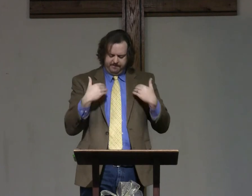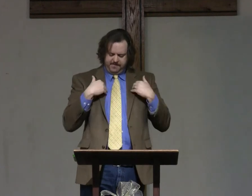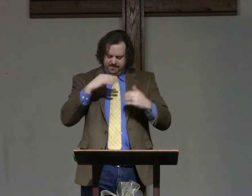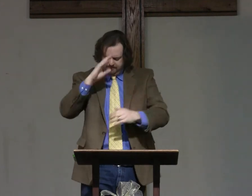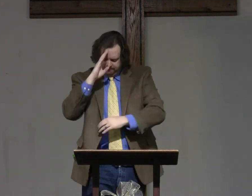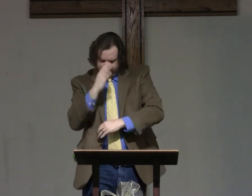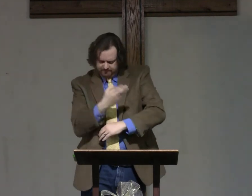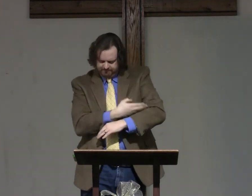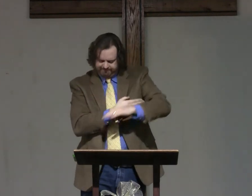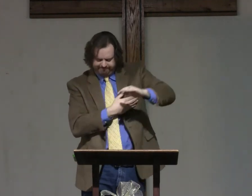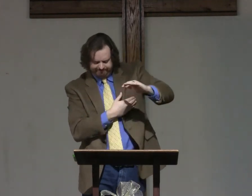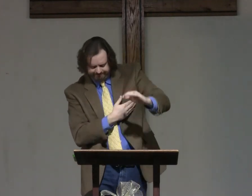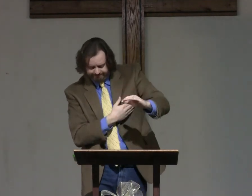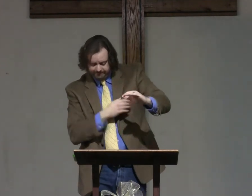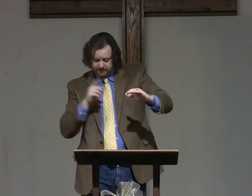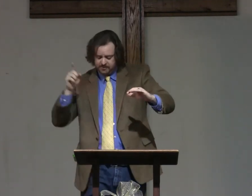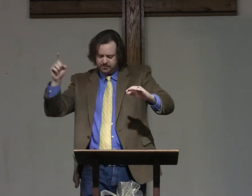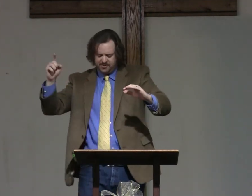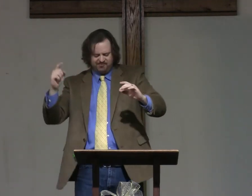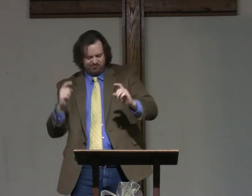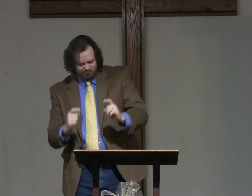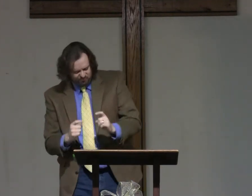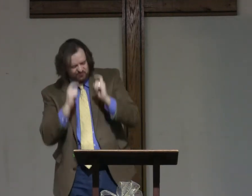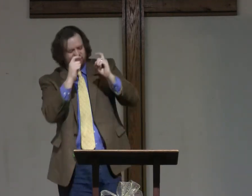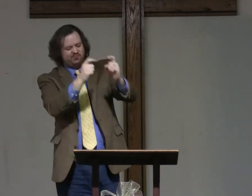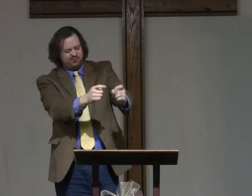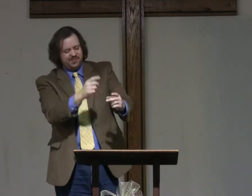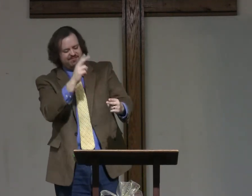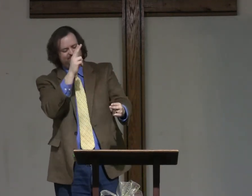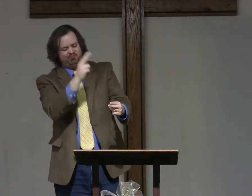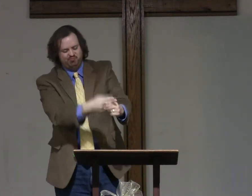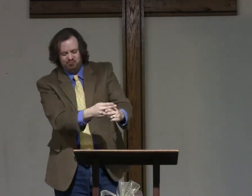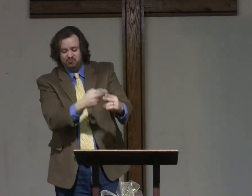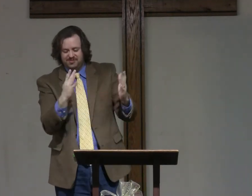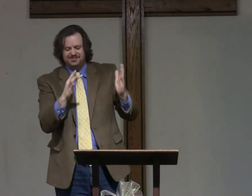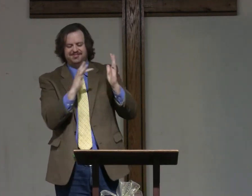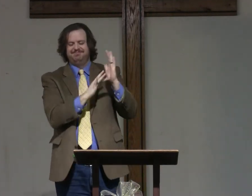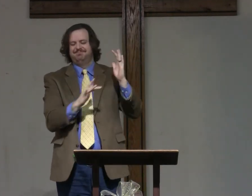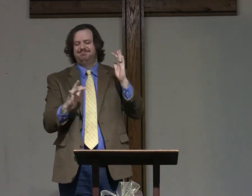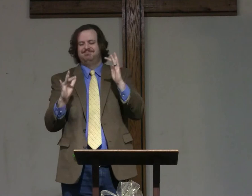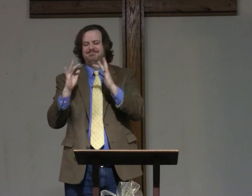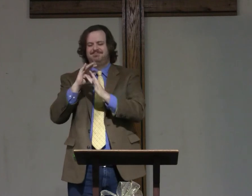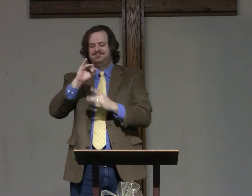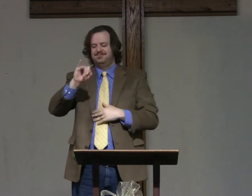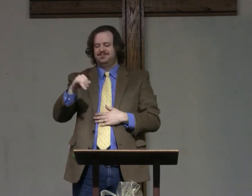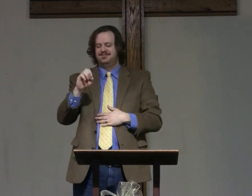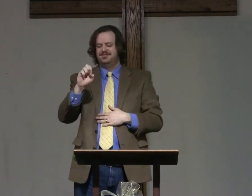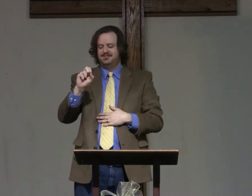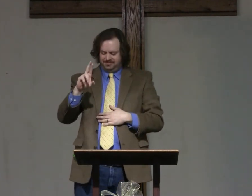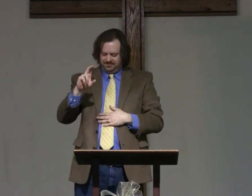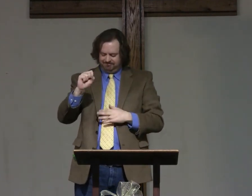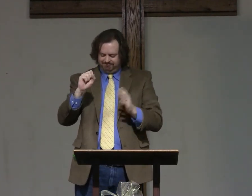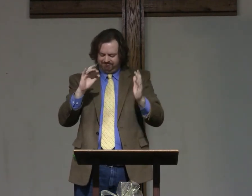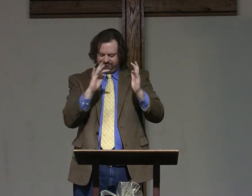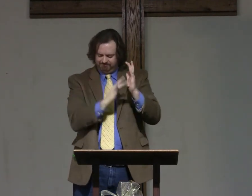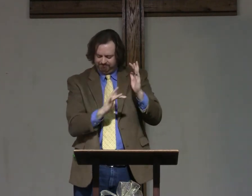And she will have a son, and you are to name him Jesus.